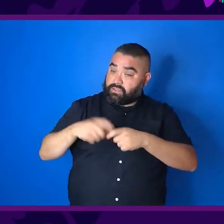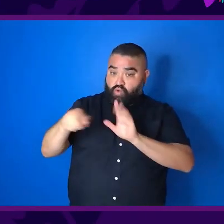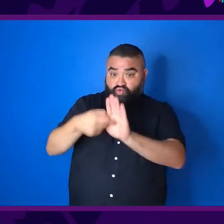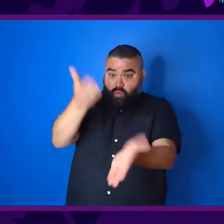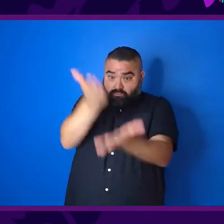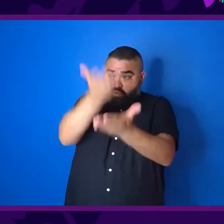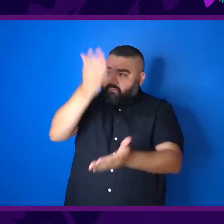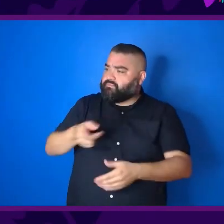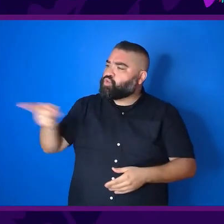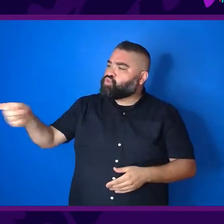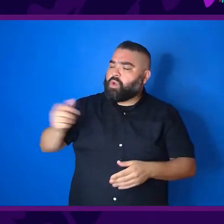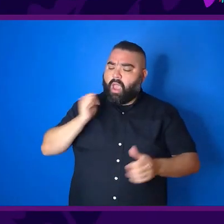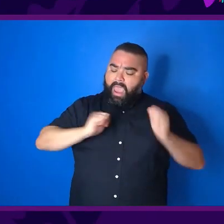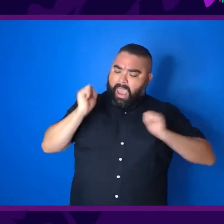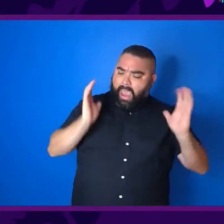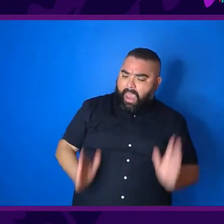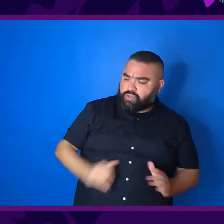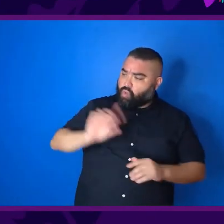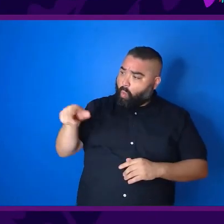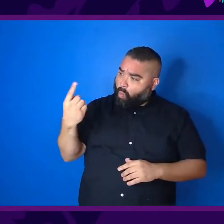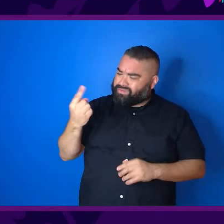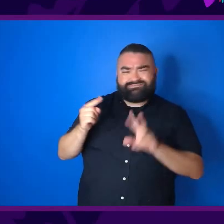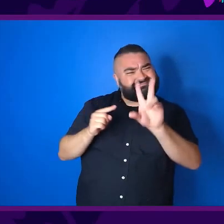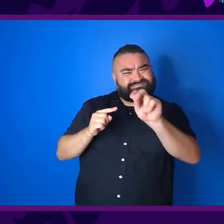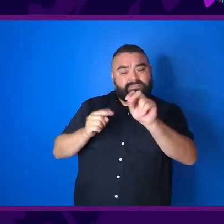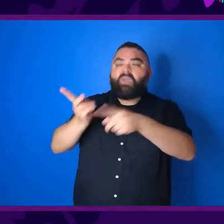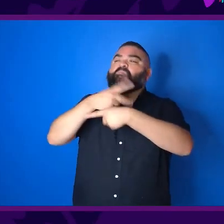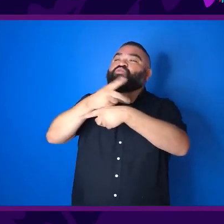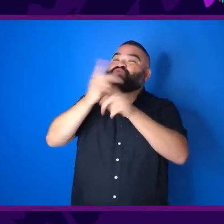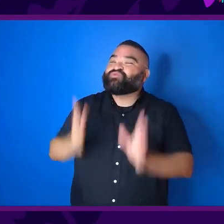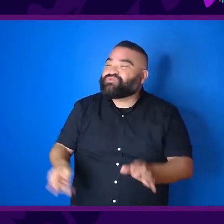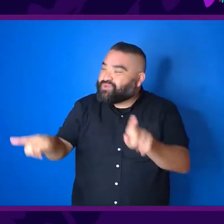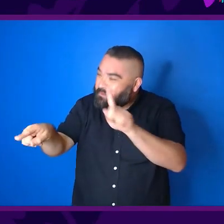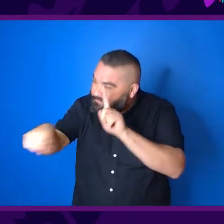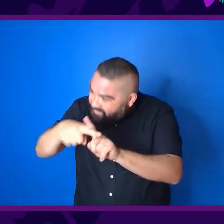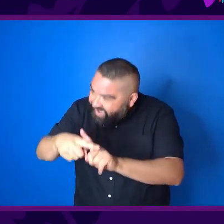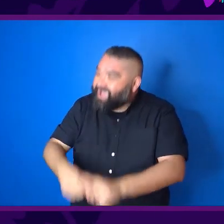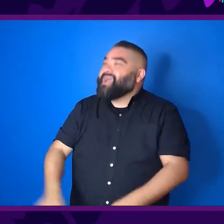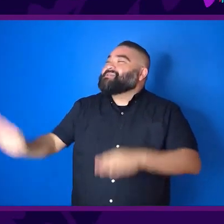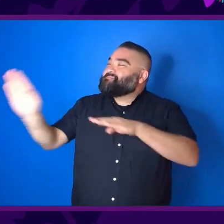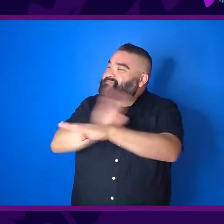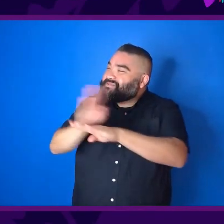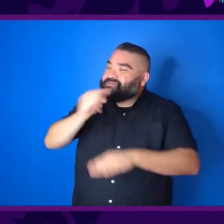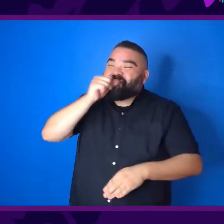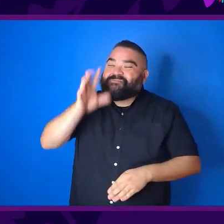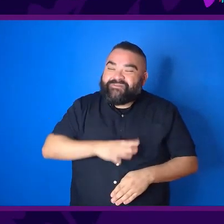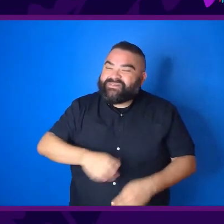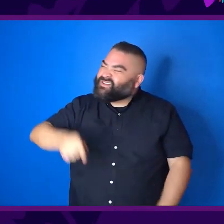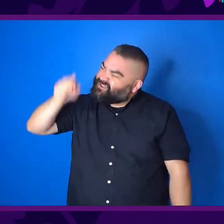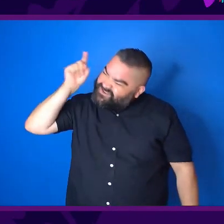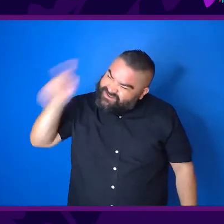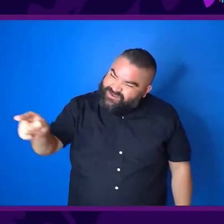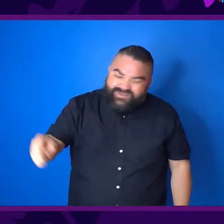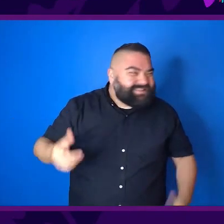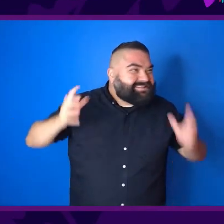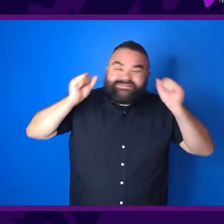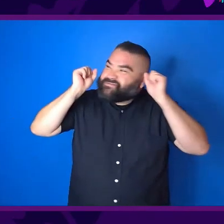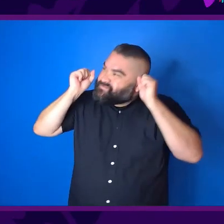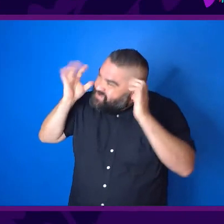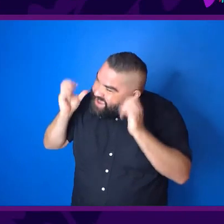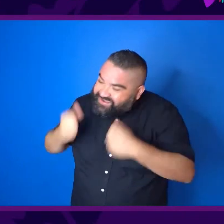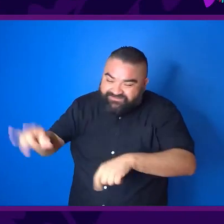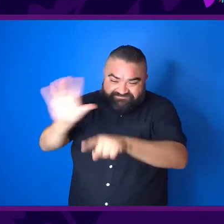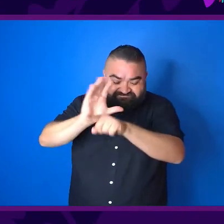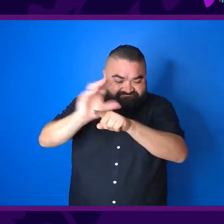an actor, you're a producer, you're a businesswoman, you are, wow, very, very